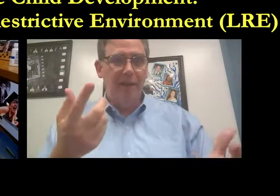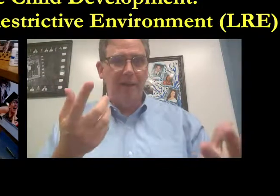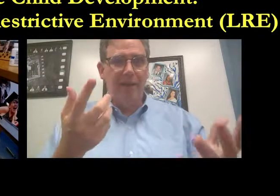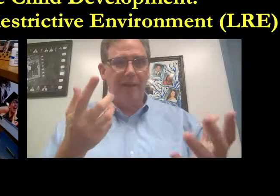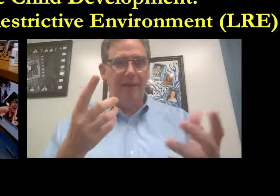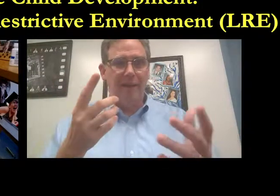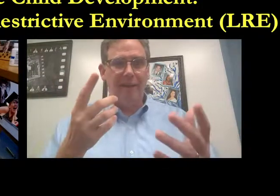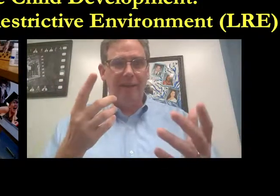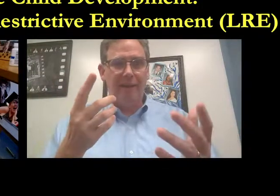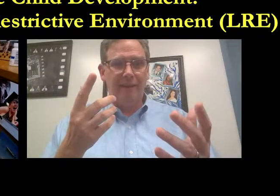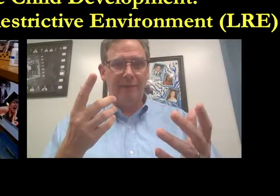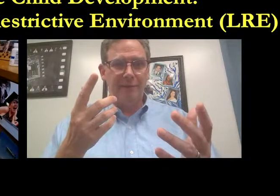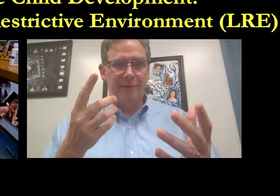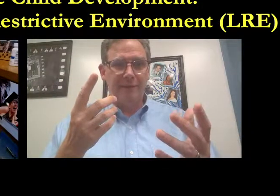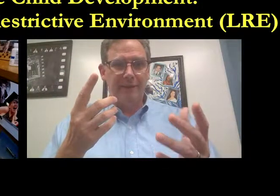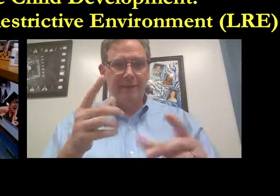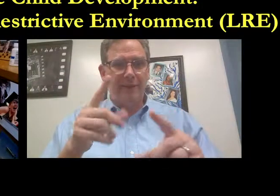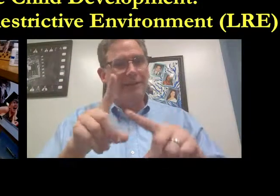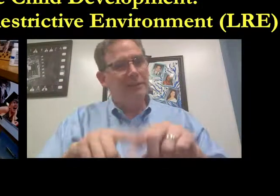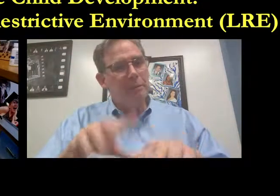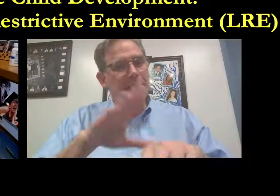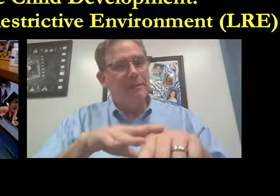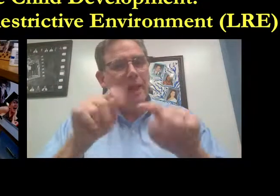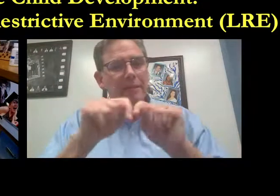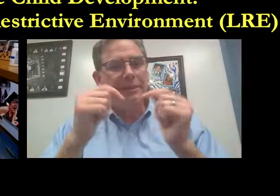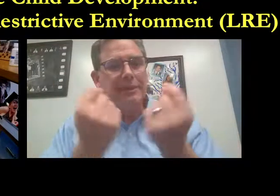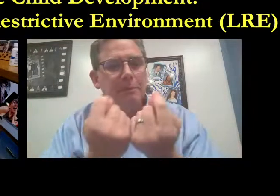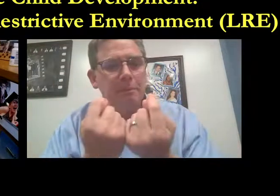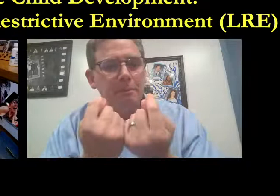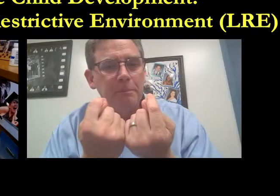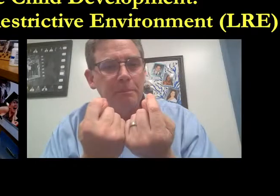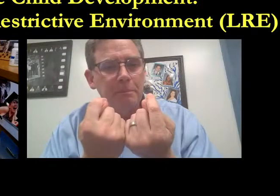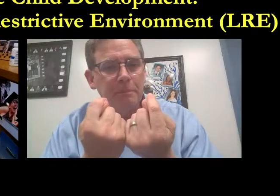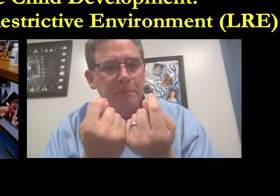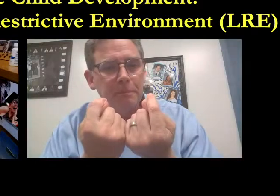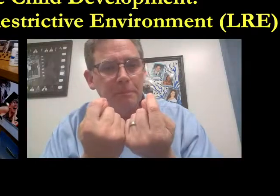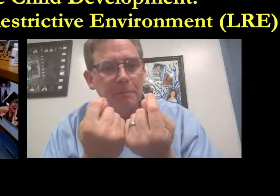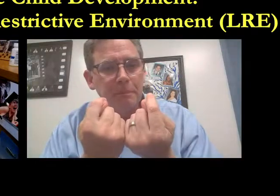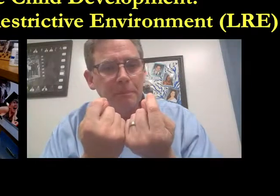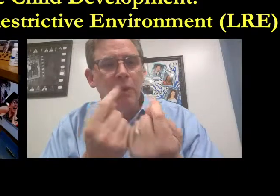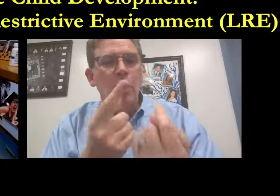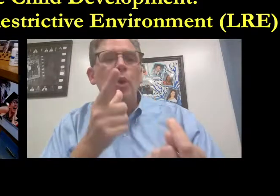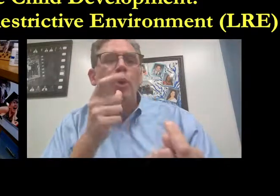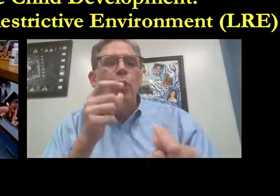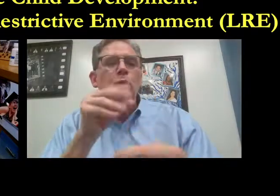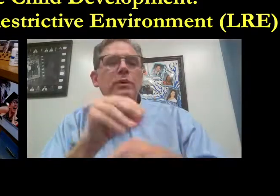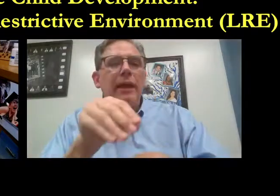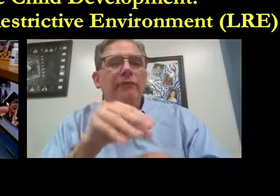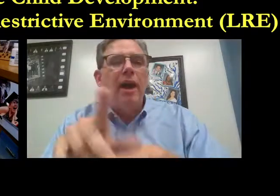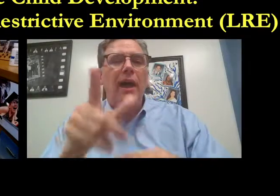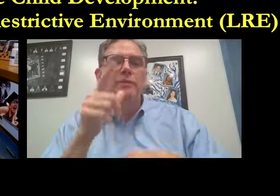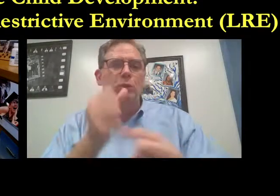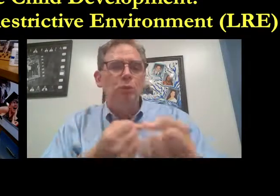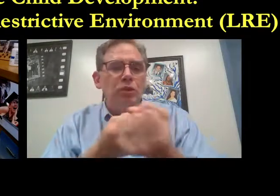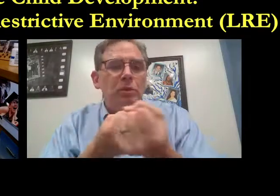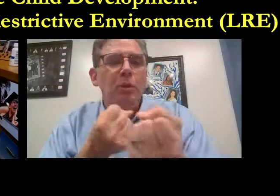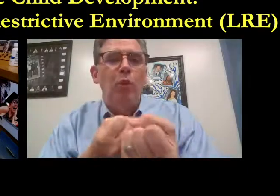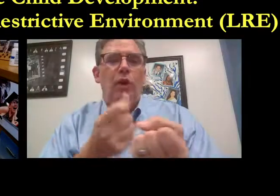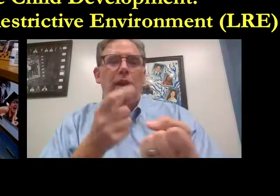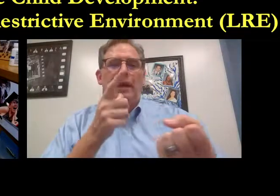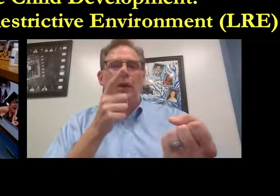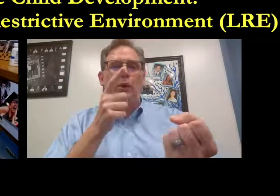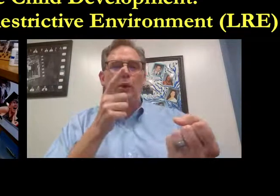where many parents today still are saying, well, it's so dependent on the